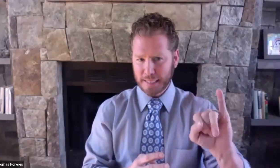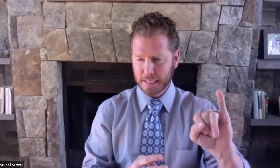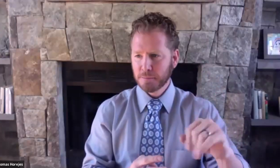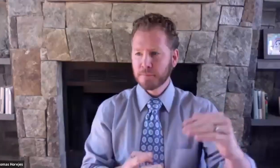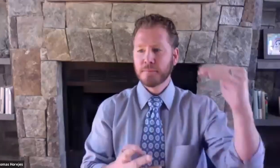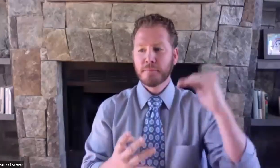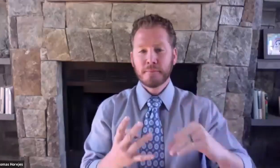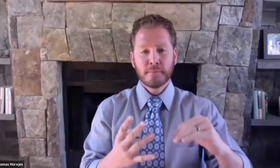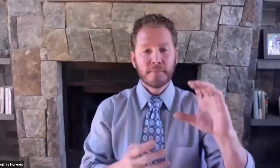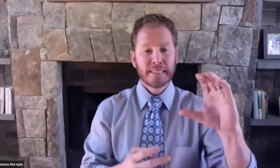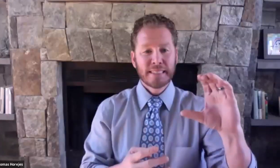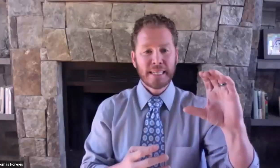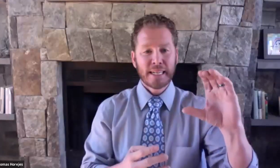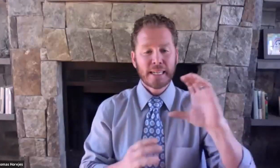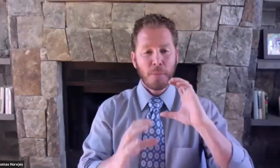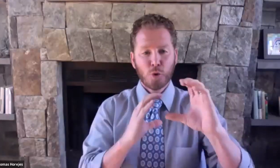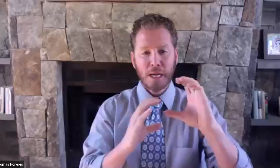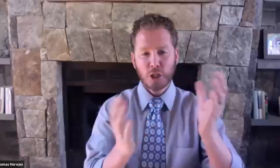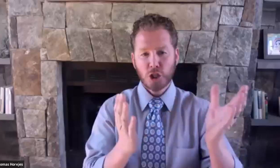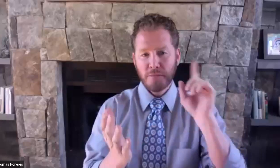and Zainab,